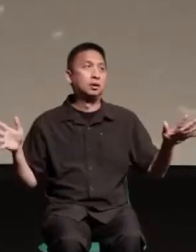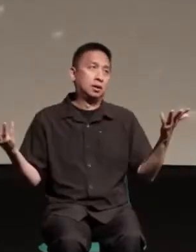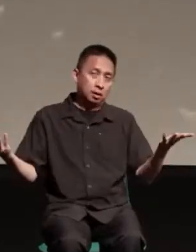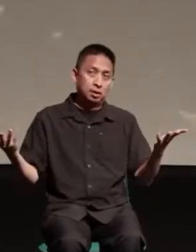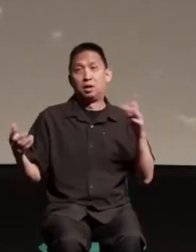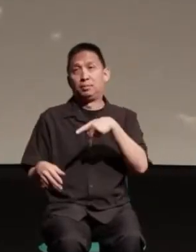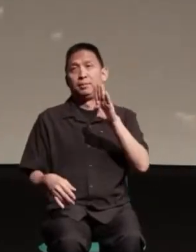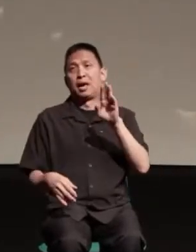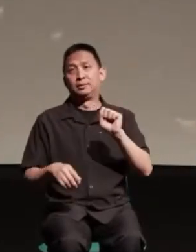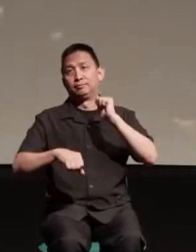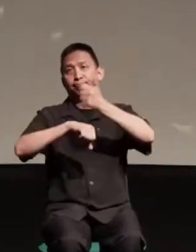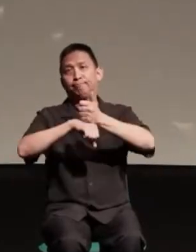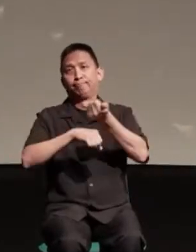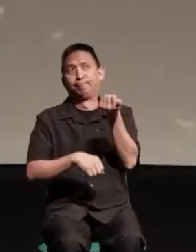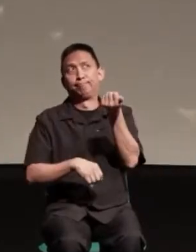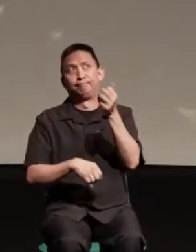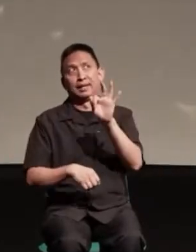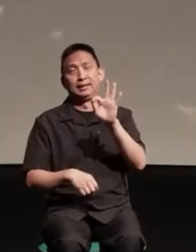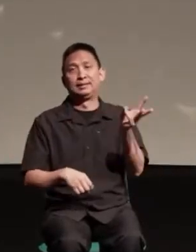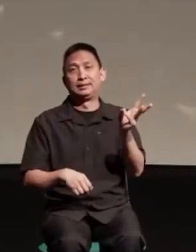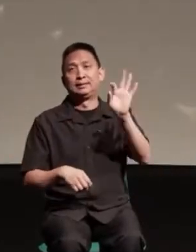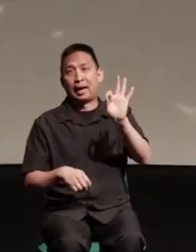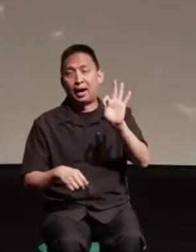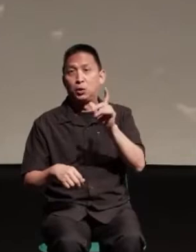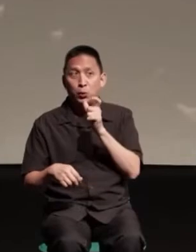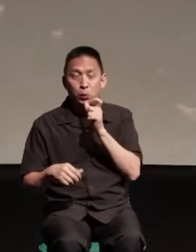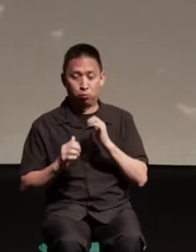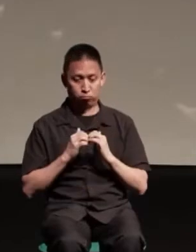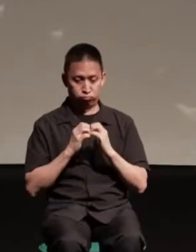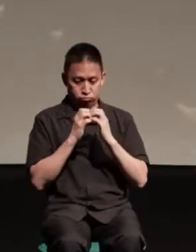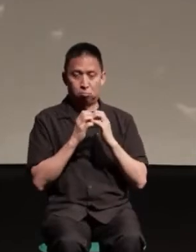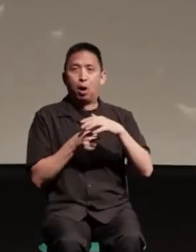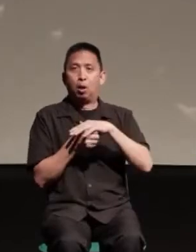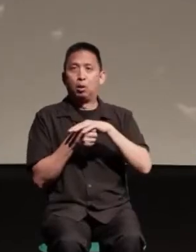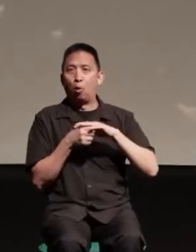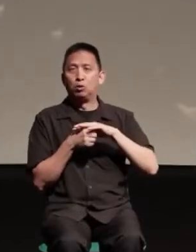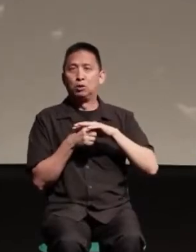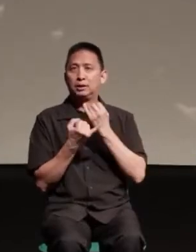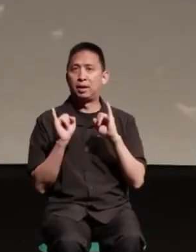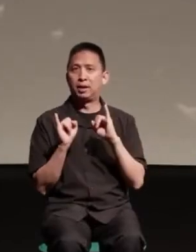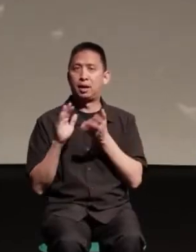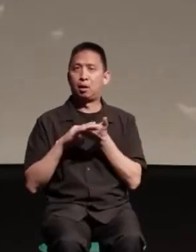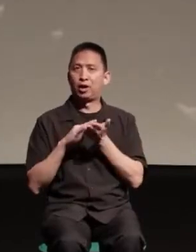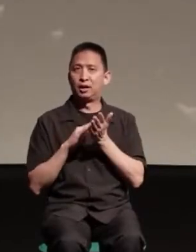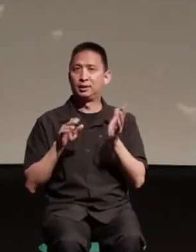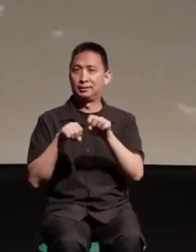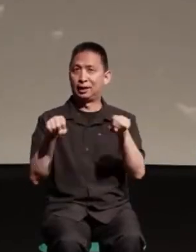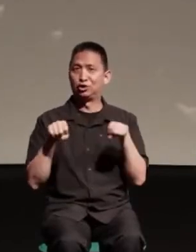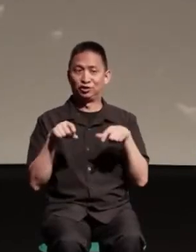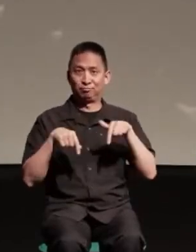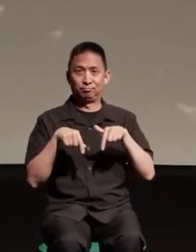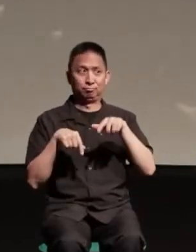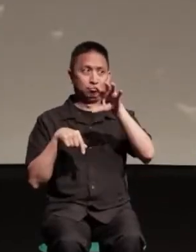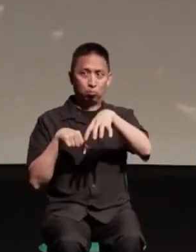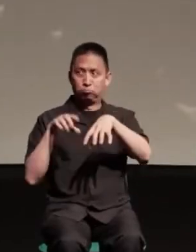in 1969 by local, independently owned and operated member stations. I work for those stations. There